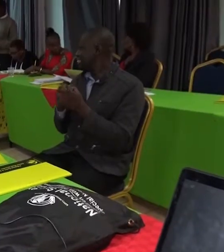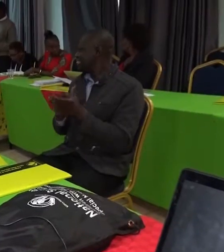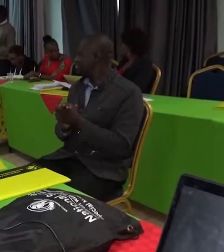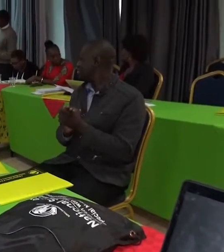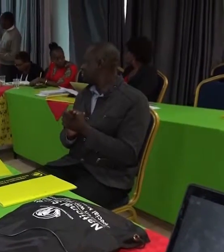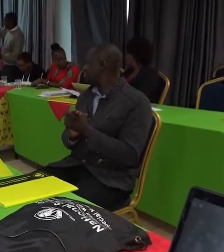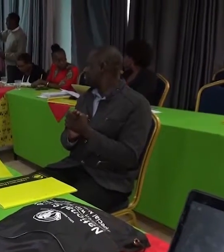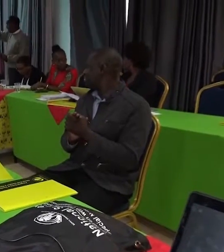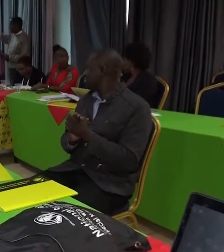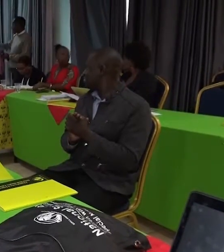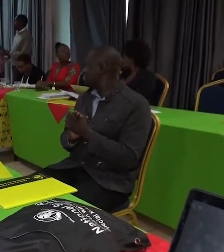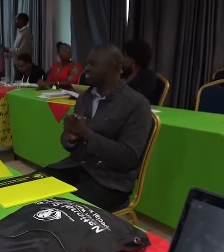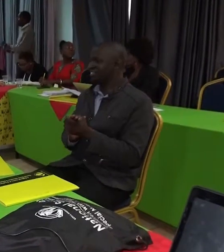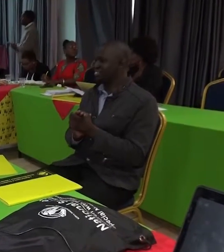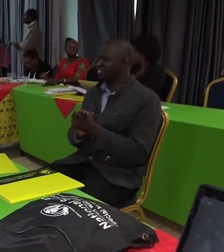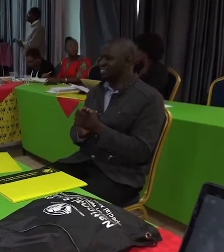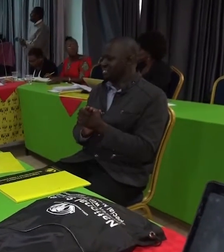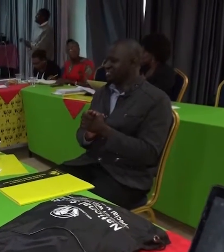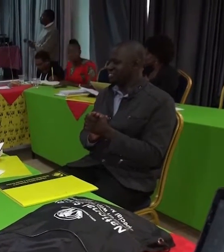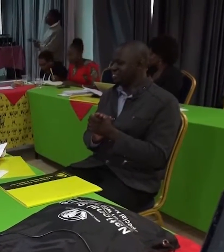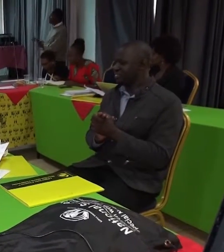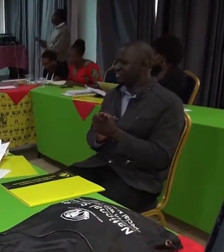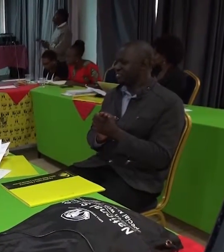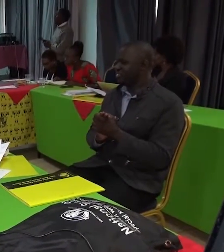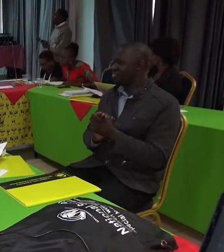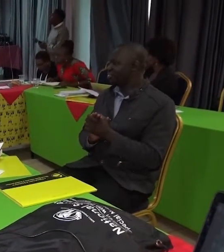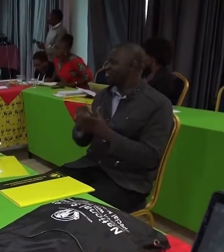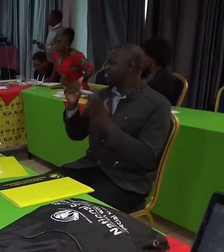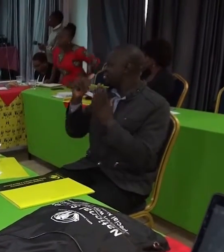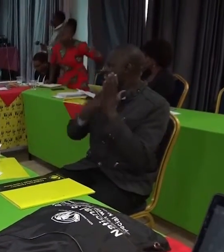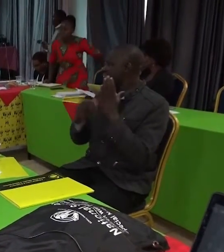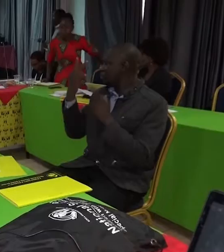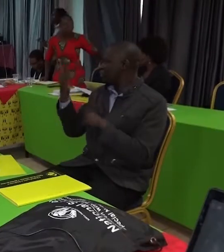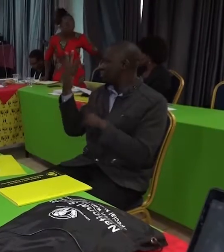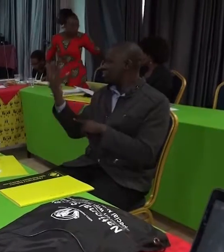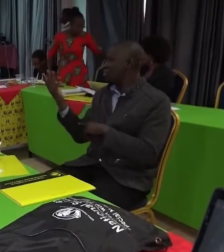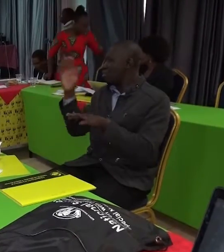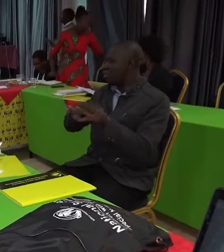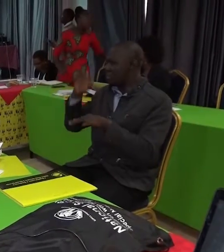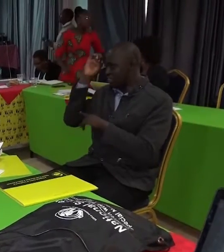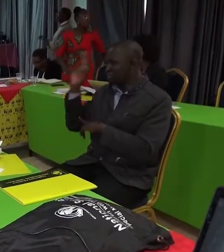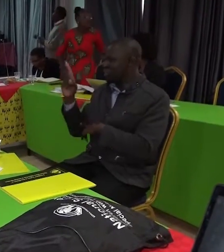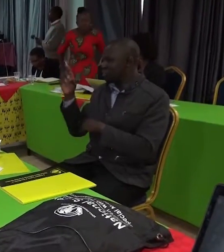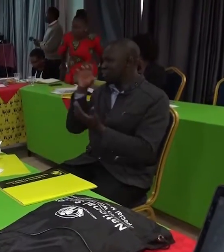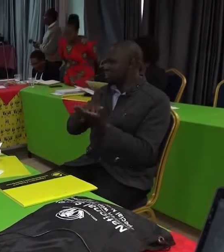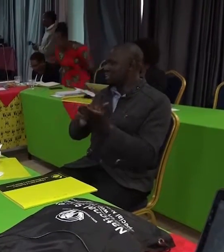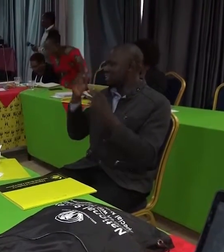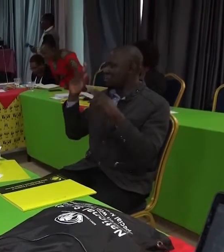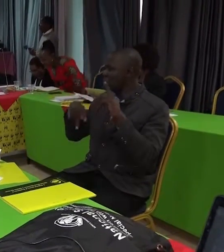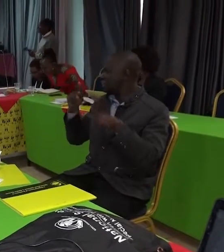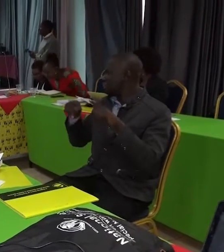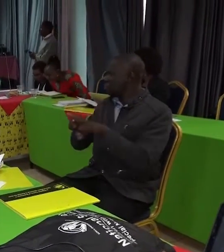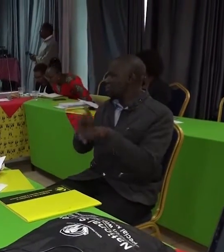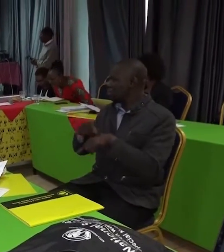our statutes because it came out Article 24 on education. State parties recognize the right of persons